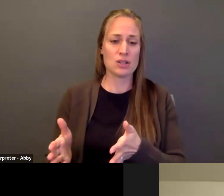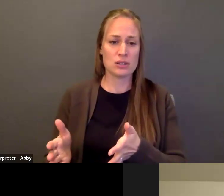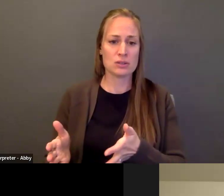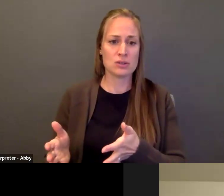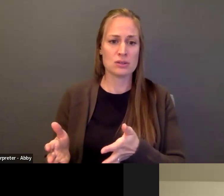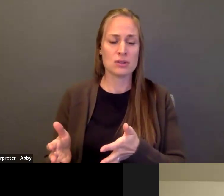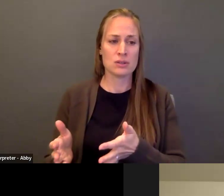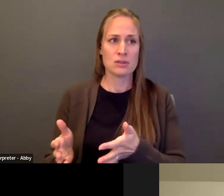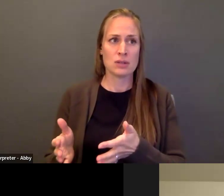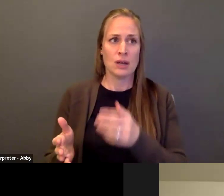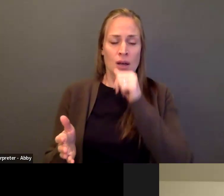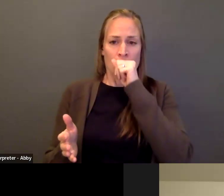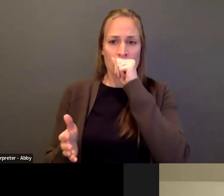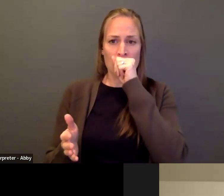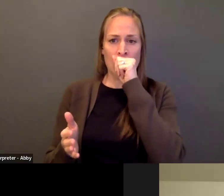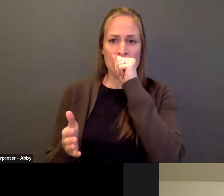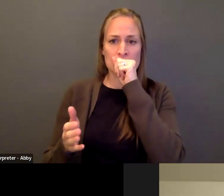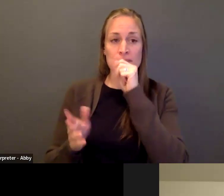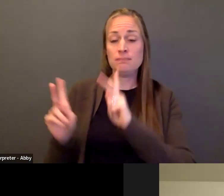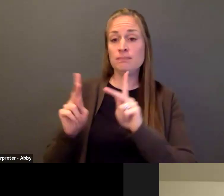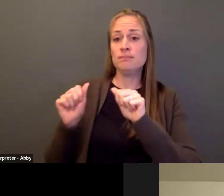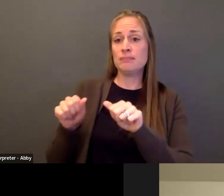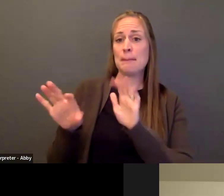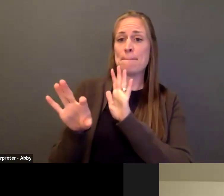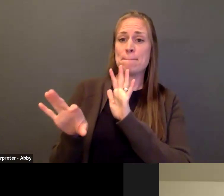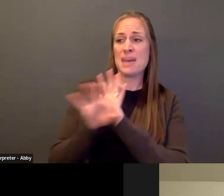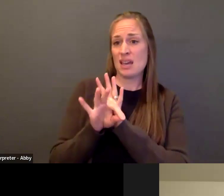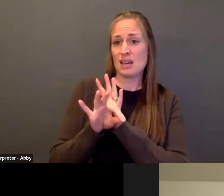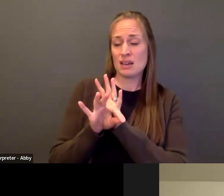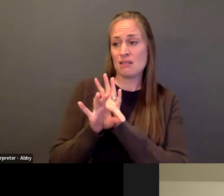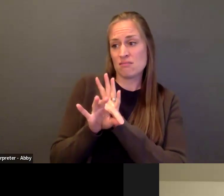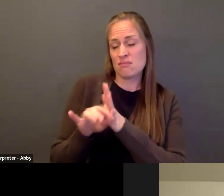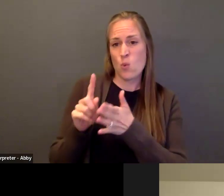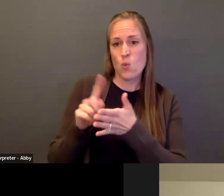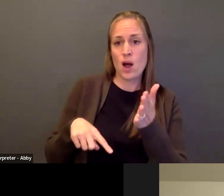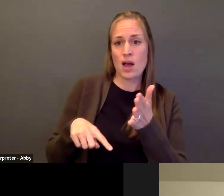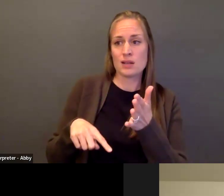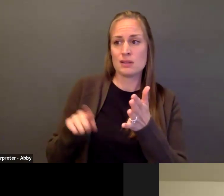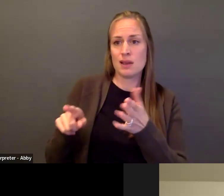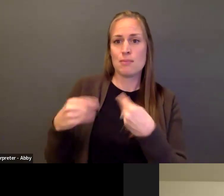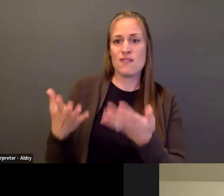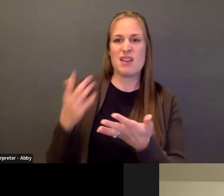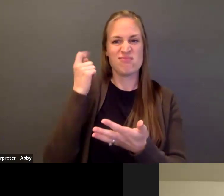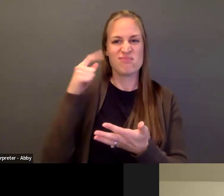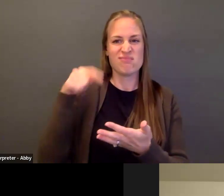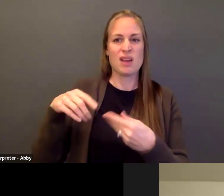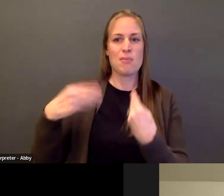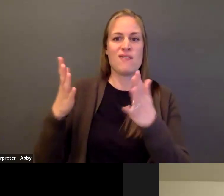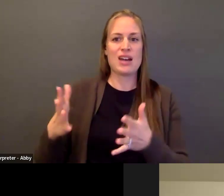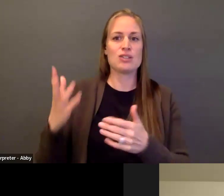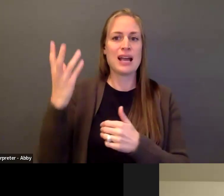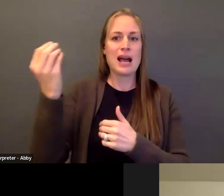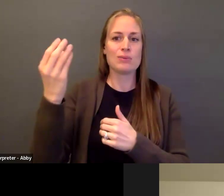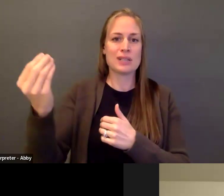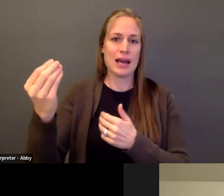they can pick and choose. You know, we have supported living, we have these things, but these are outside providers that are contracted to us. So if they